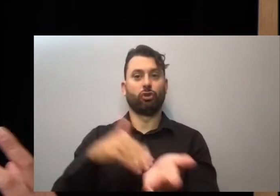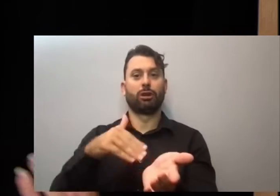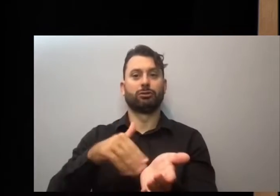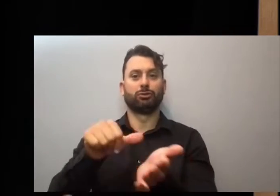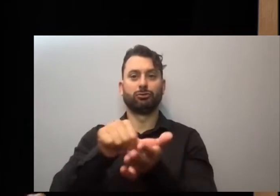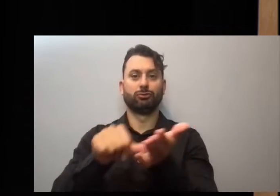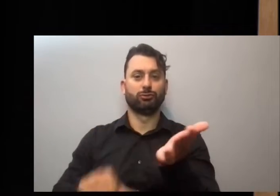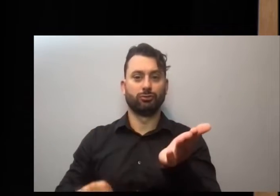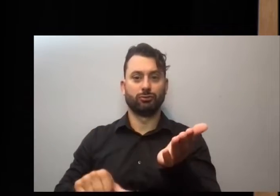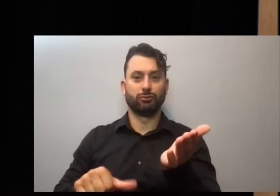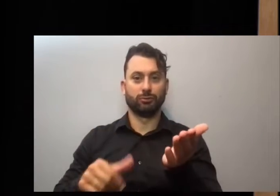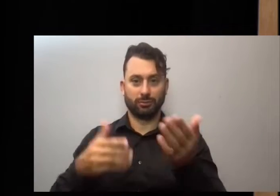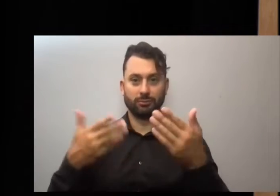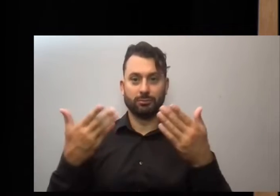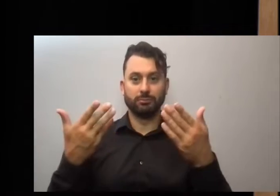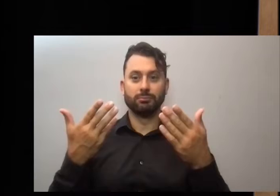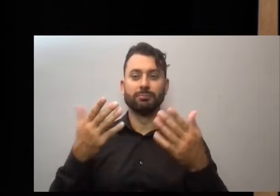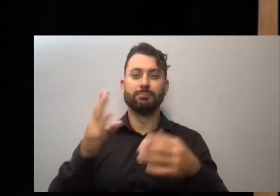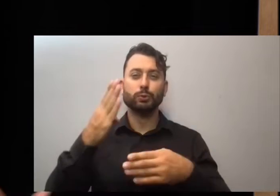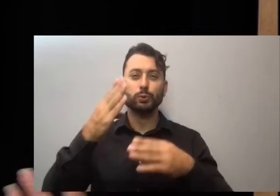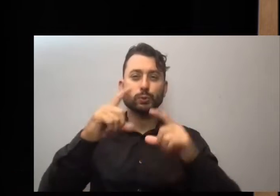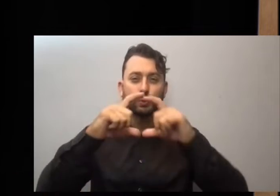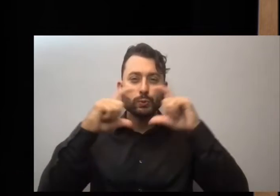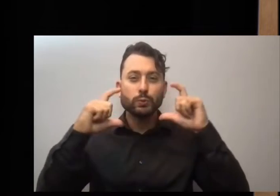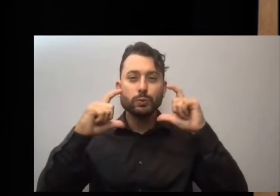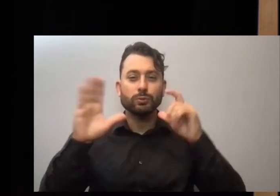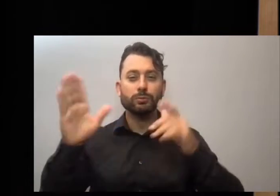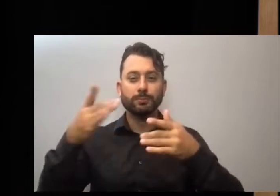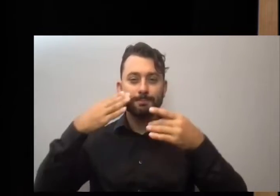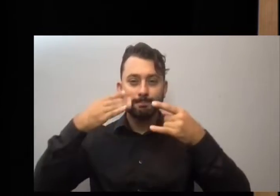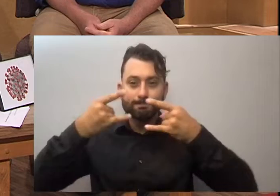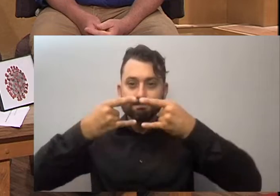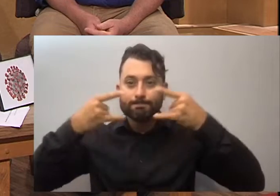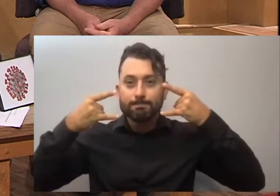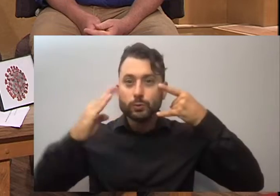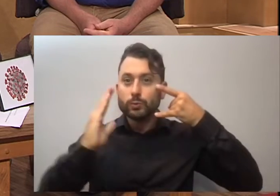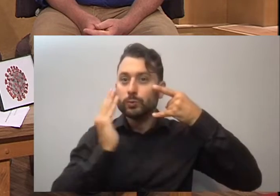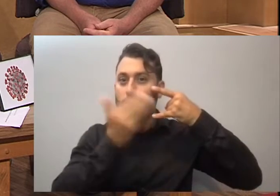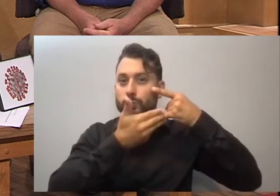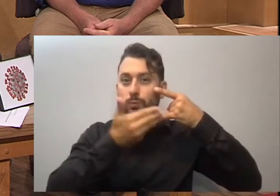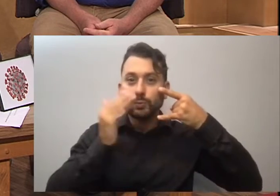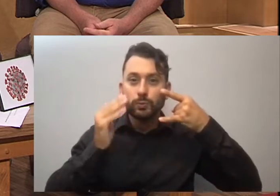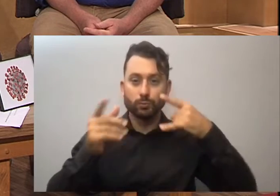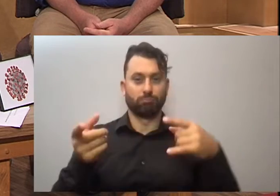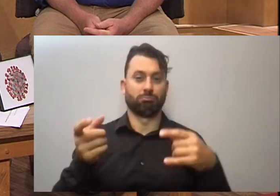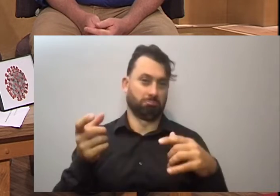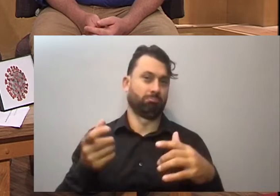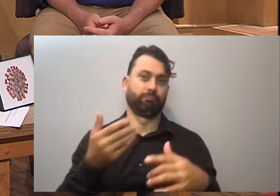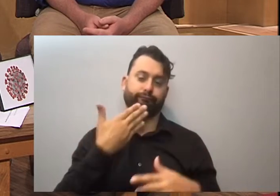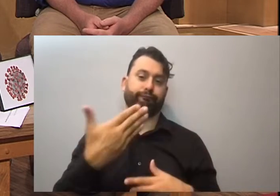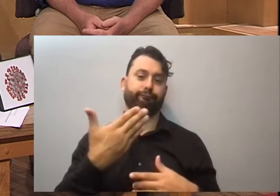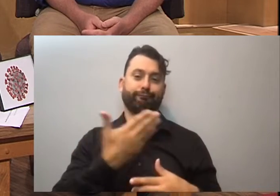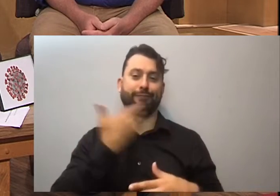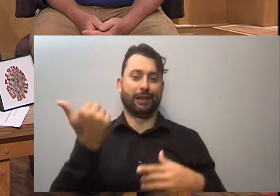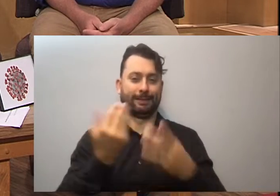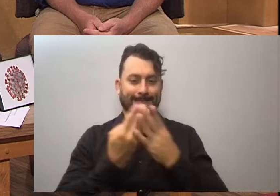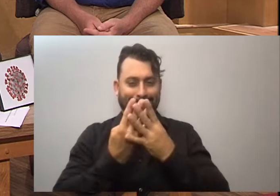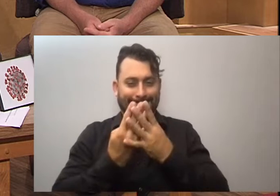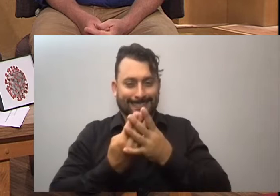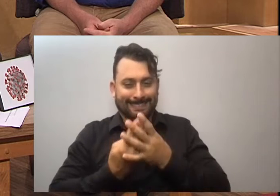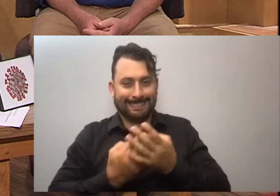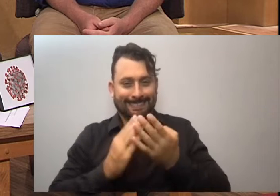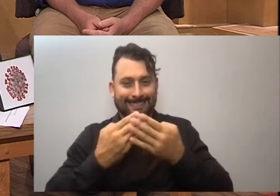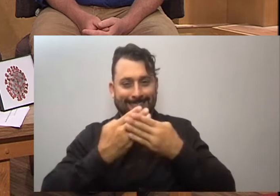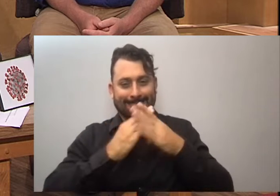during surgeries, things like that. You can buy these at stores currently. Those help too, and they usually